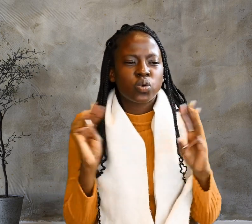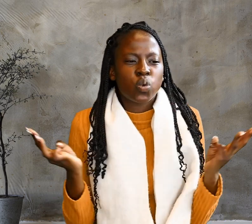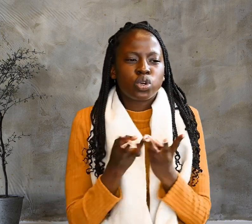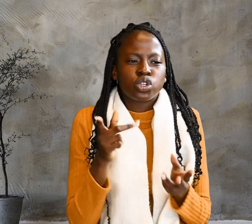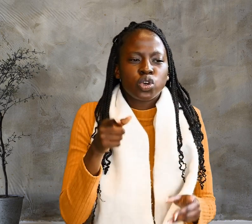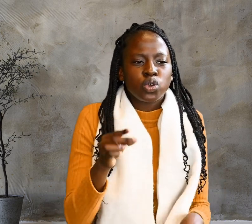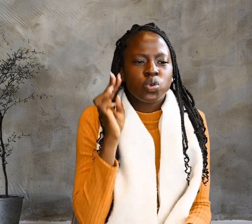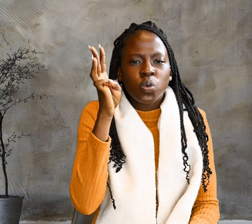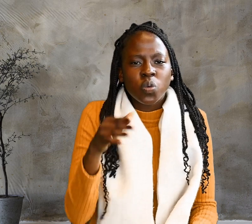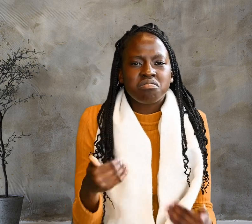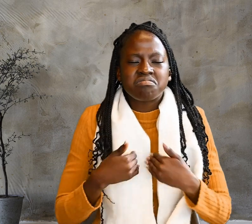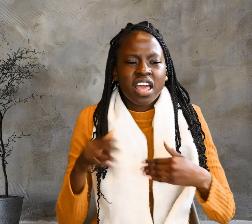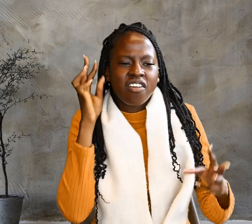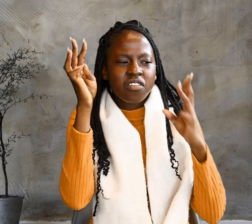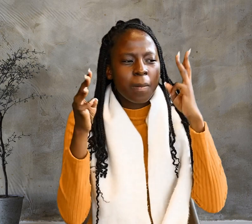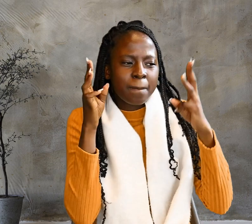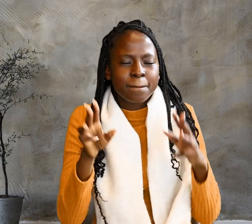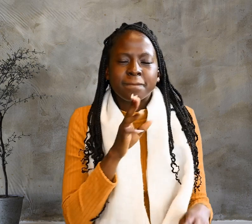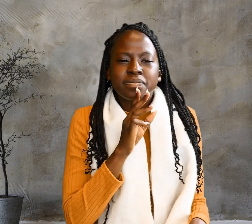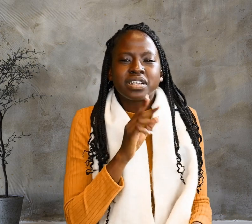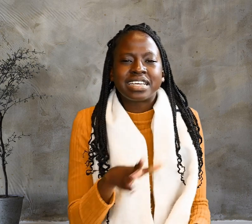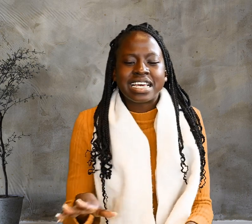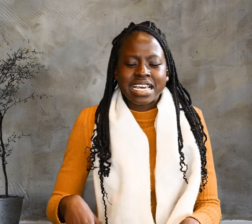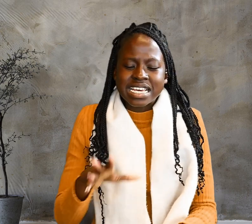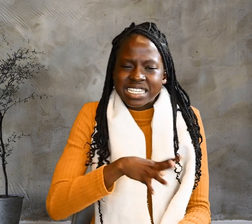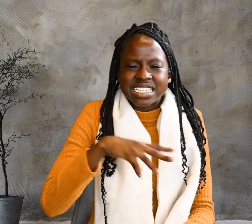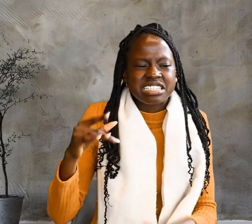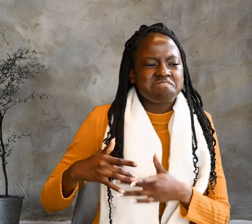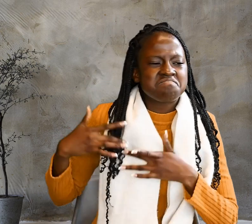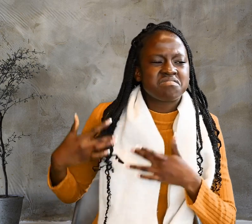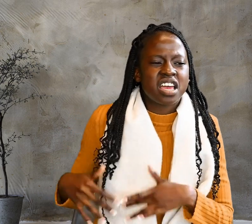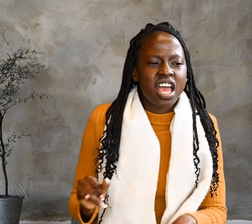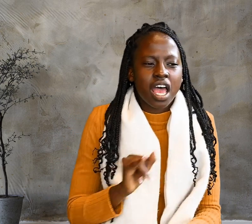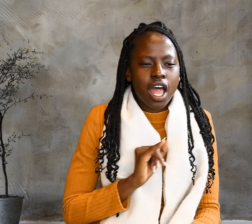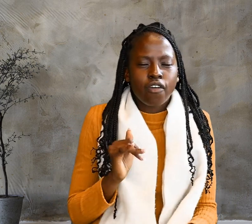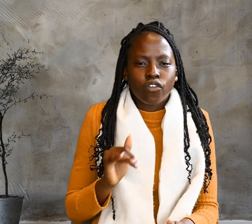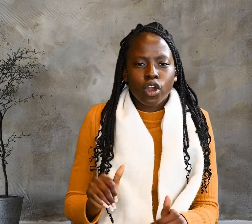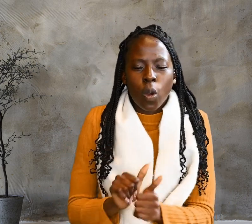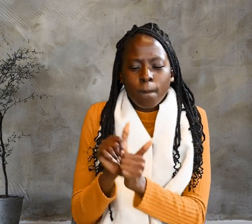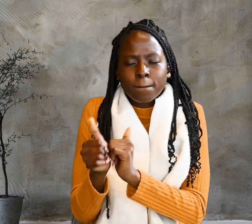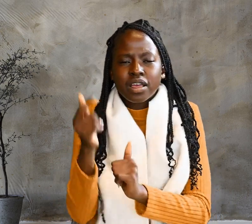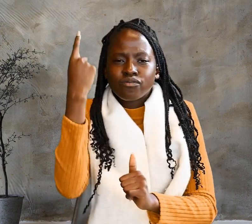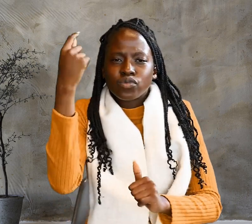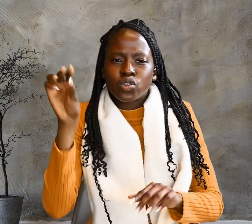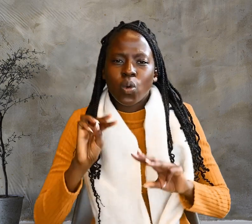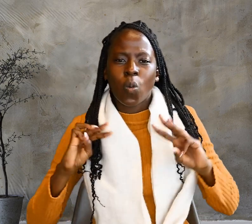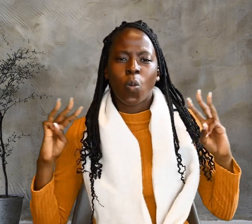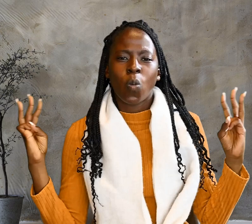trouble, but take heart. I have overcome the world.